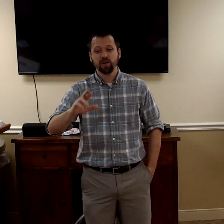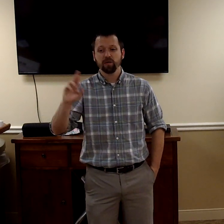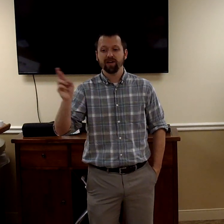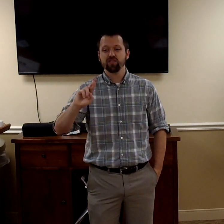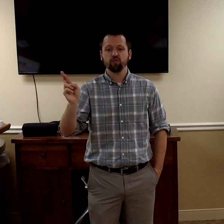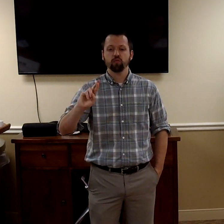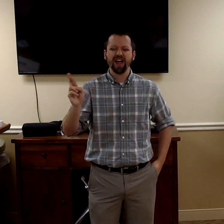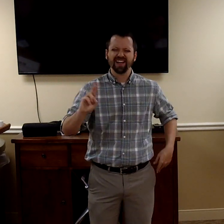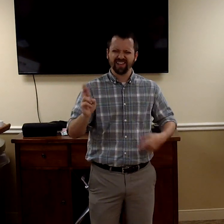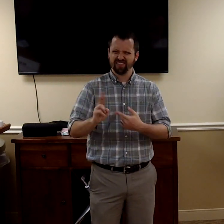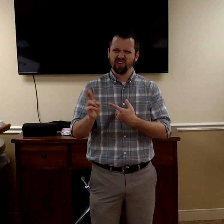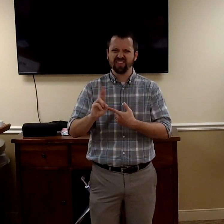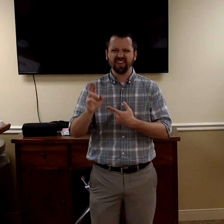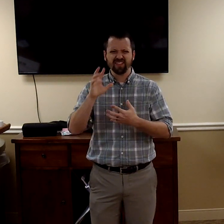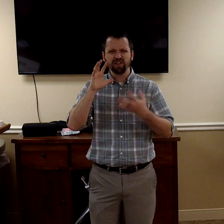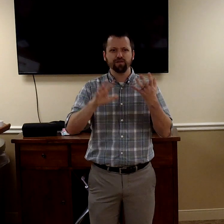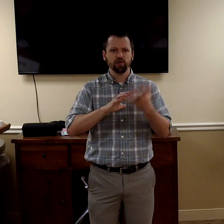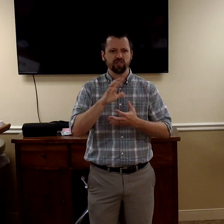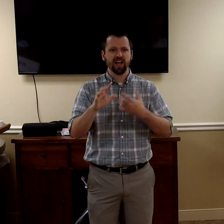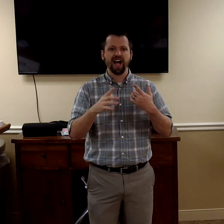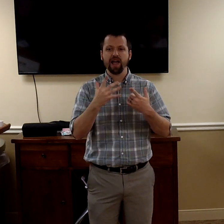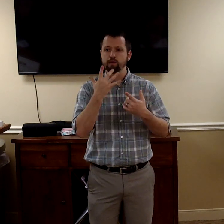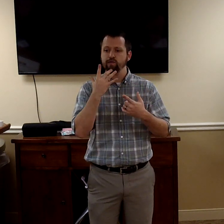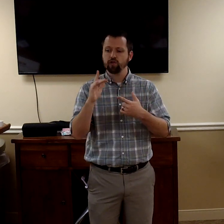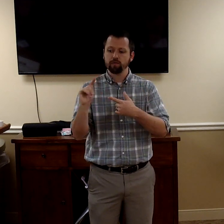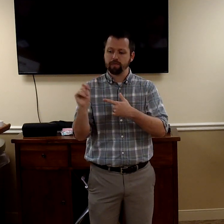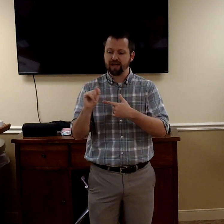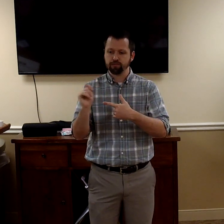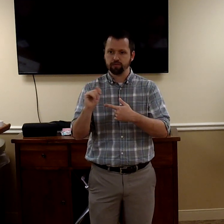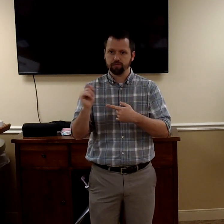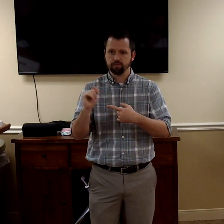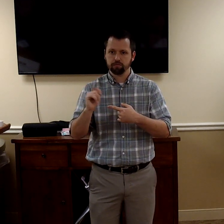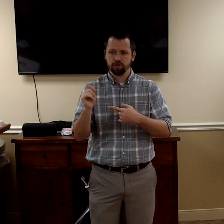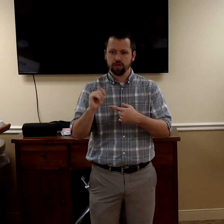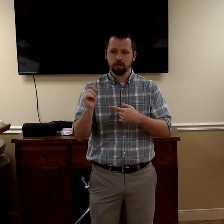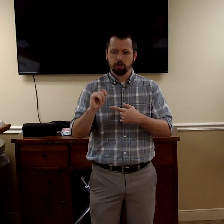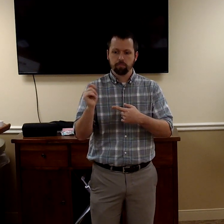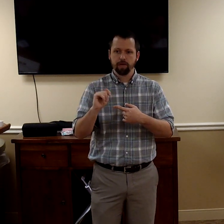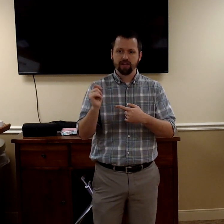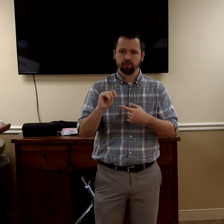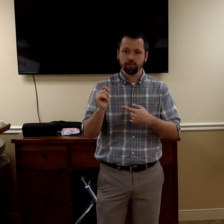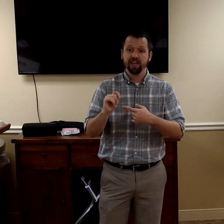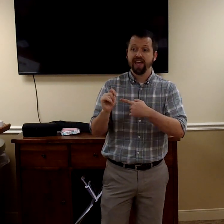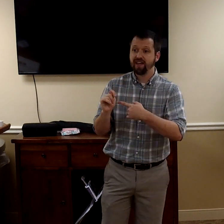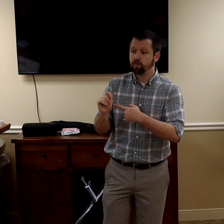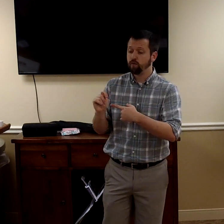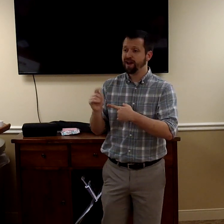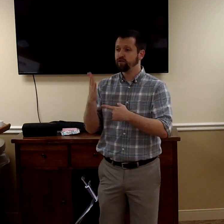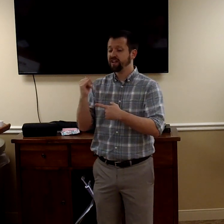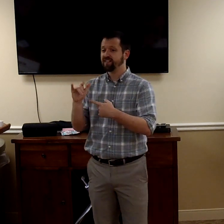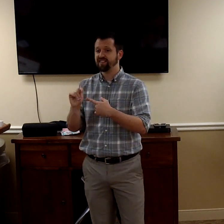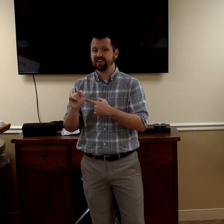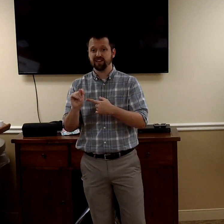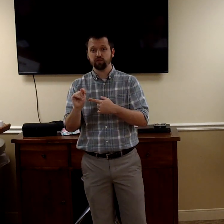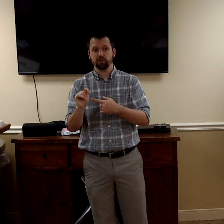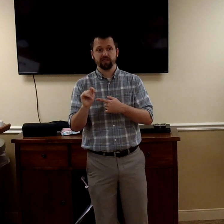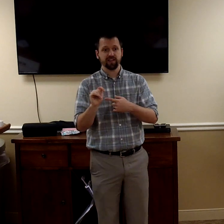But it's ready. So it gets confusing. I prefer bathroom. Bathroom. And why do you think it's a T? You want to take a